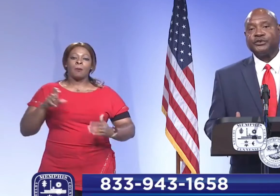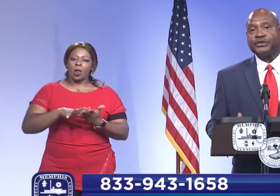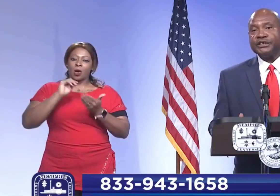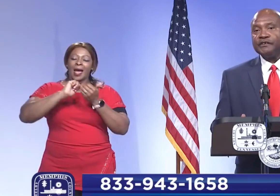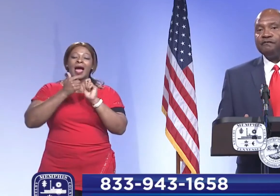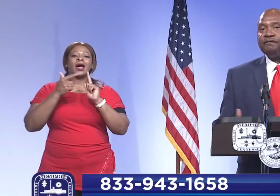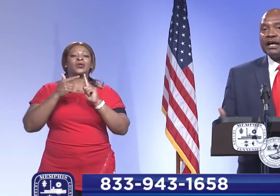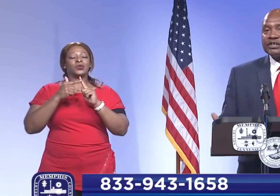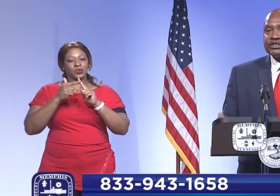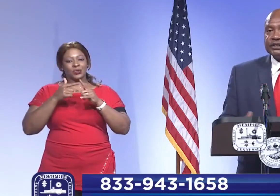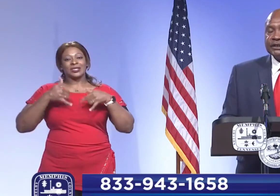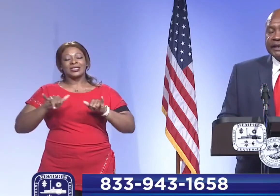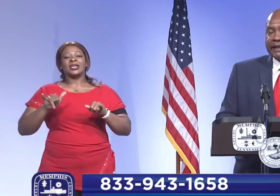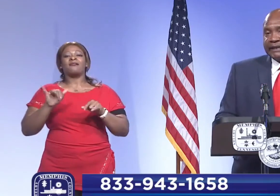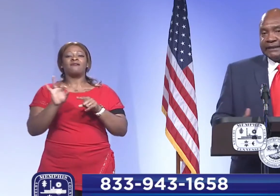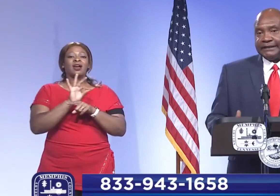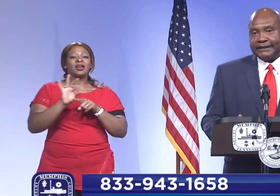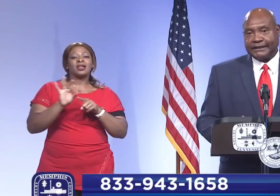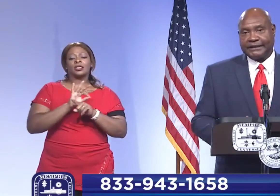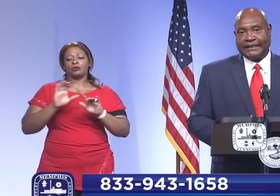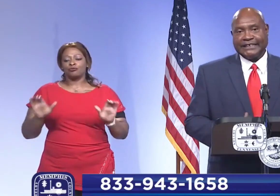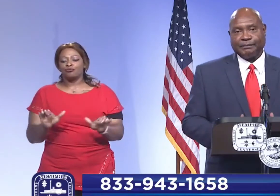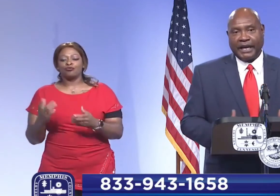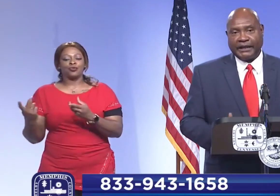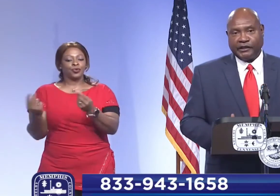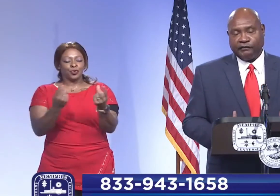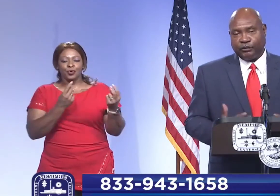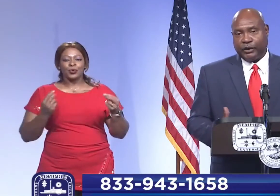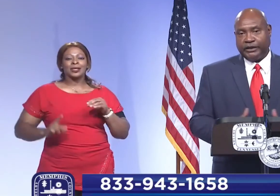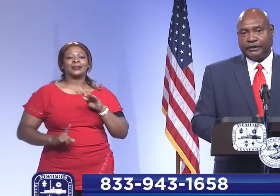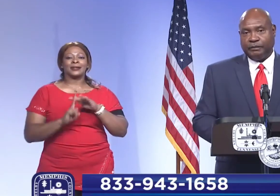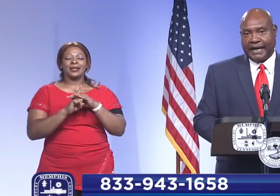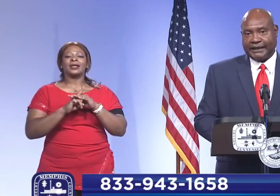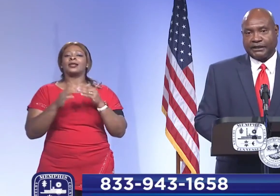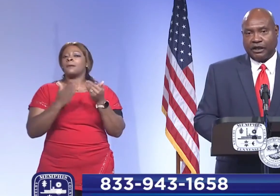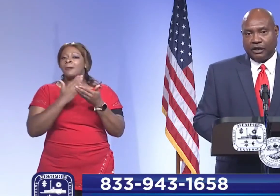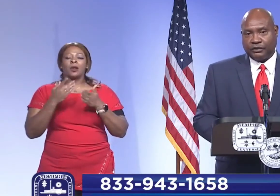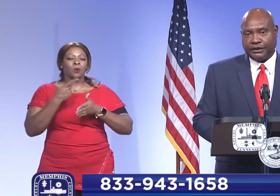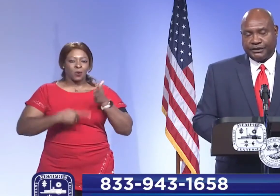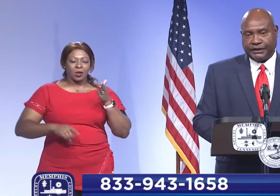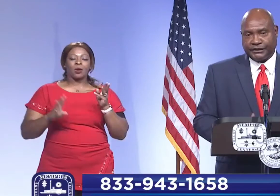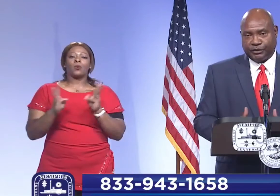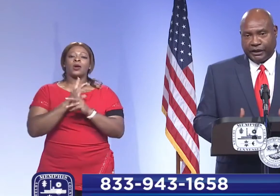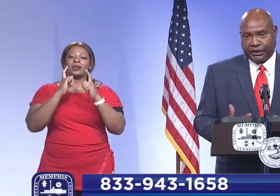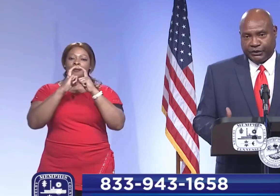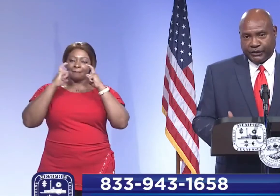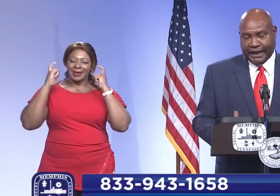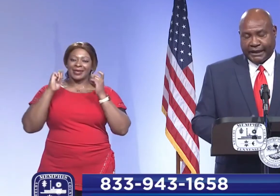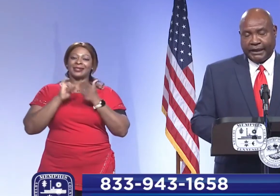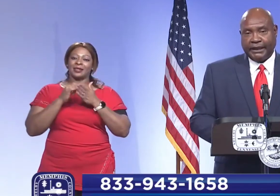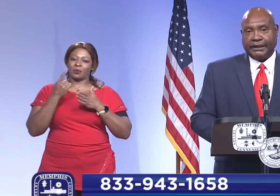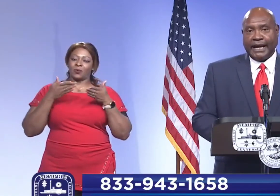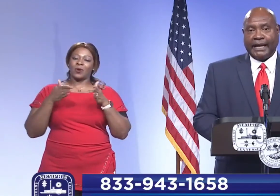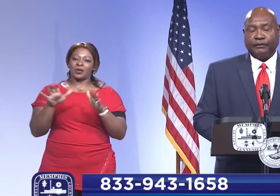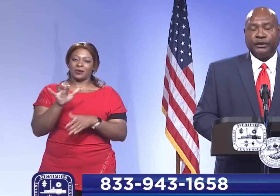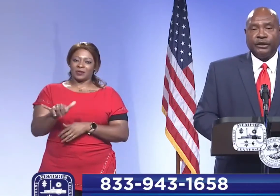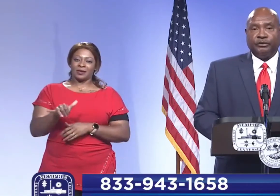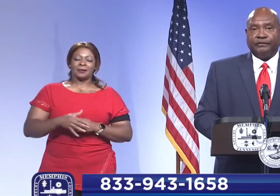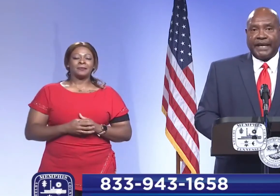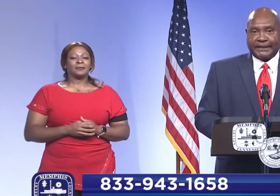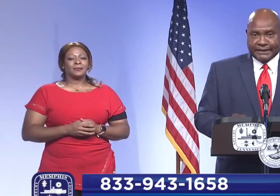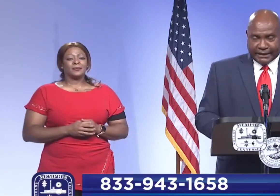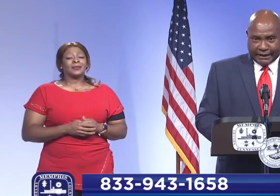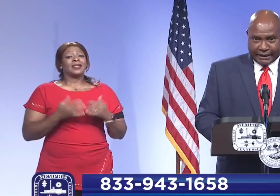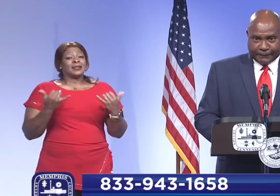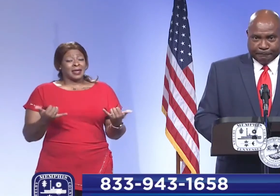to still function and exist in spite of, and wearing the mask is the way to do that. Now, with